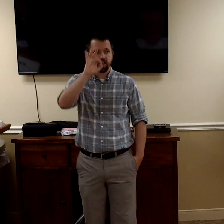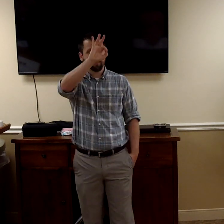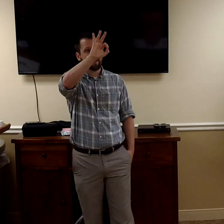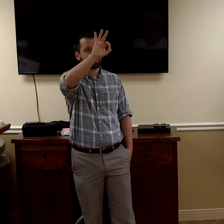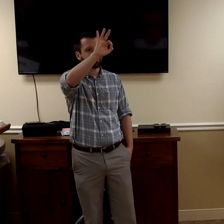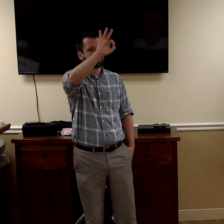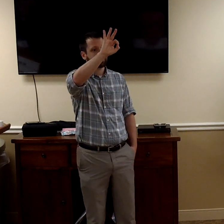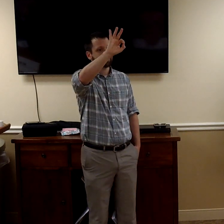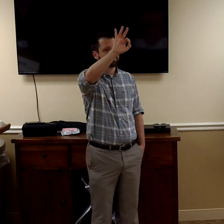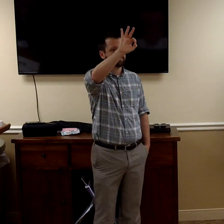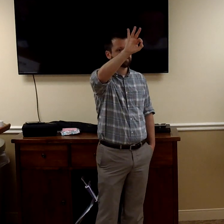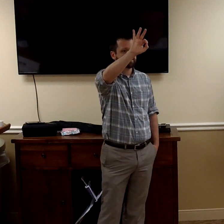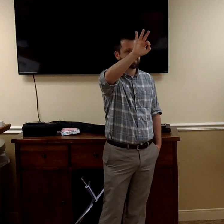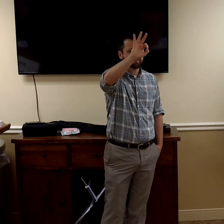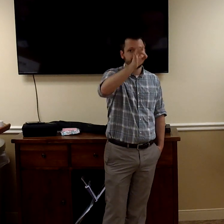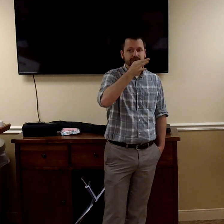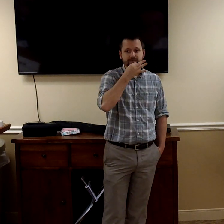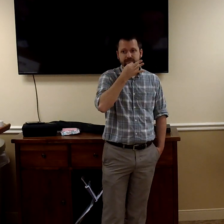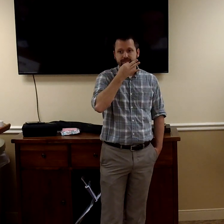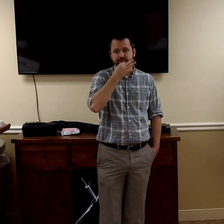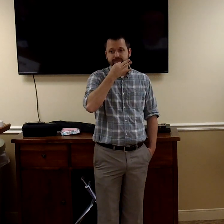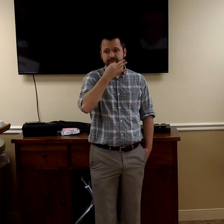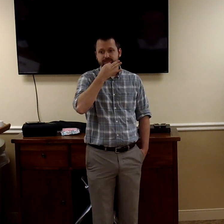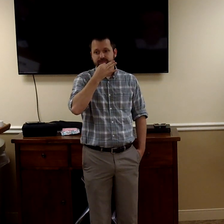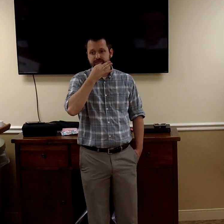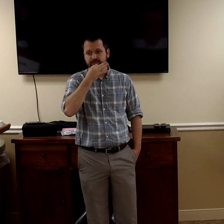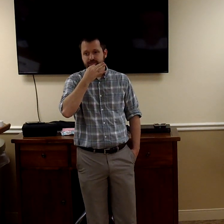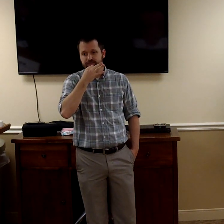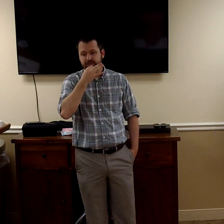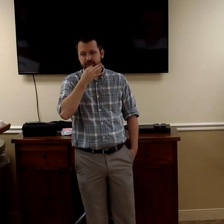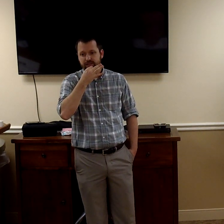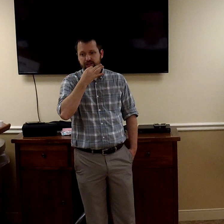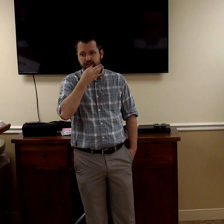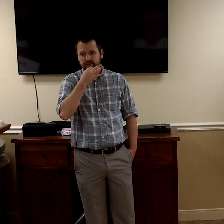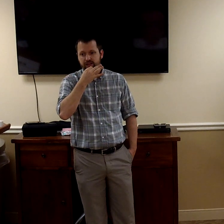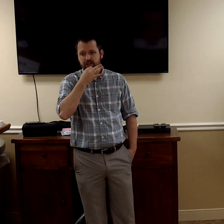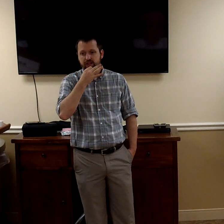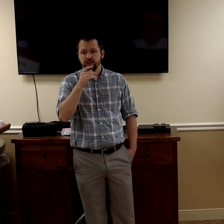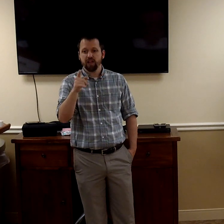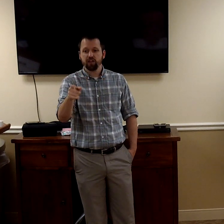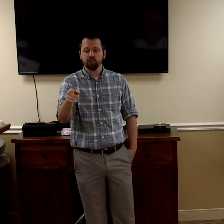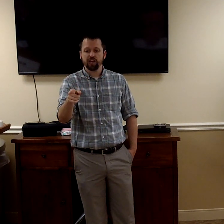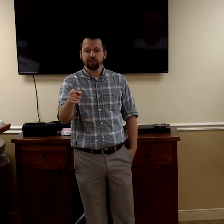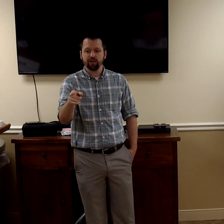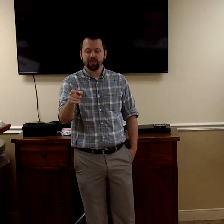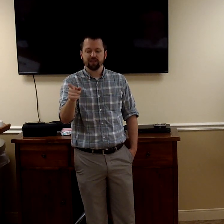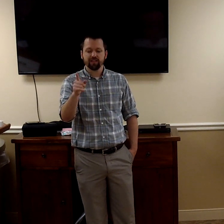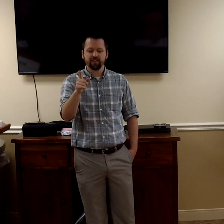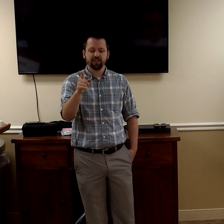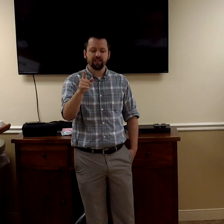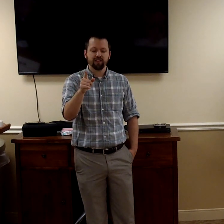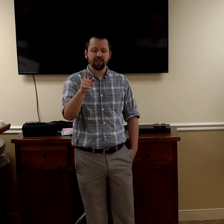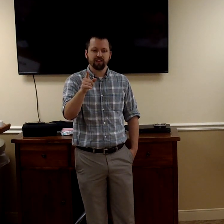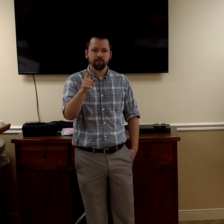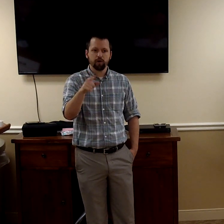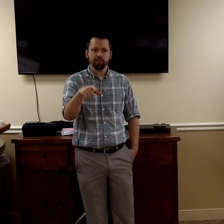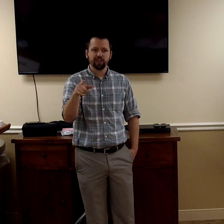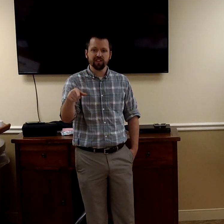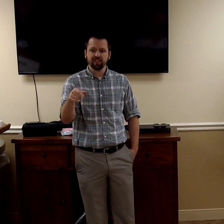an F. So, this is also perfect, right? Perfect. You're thinking of it's perfect in the sense